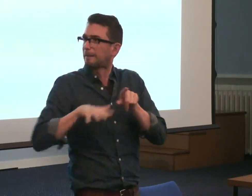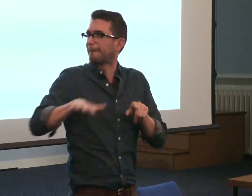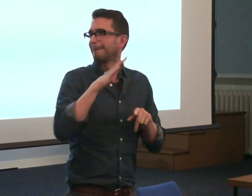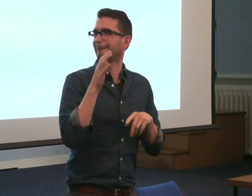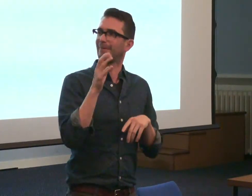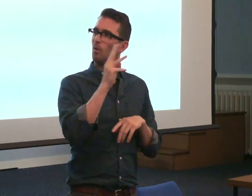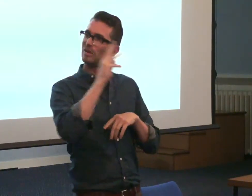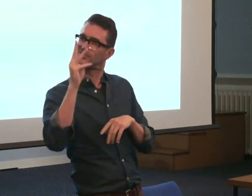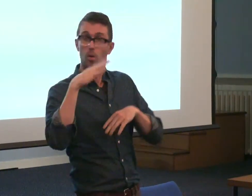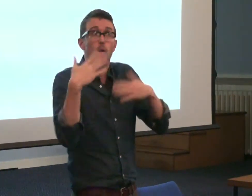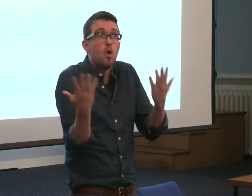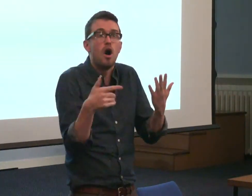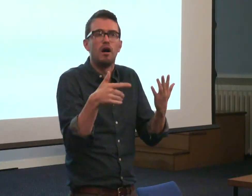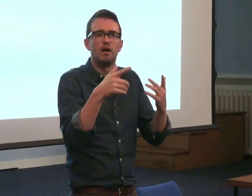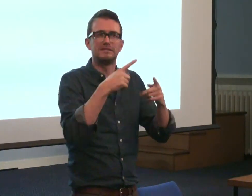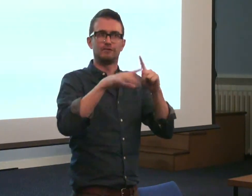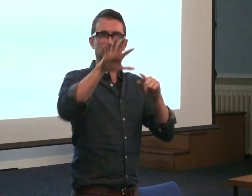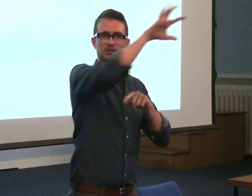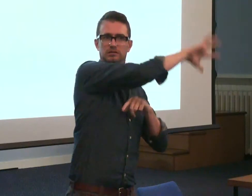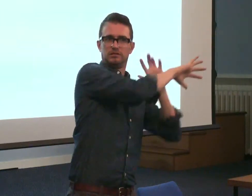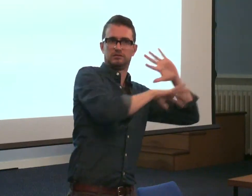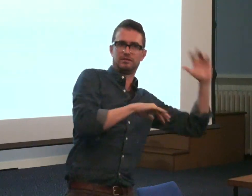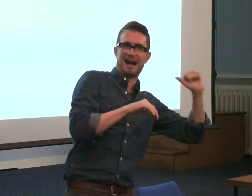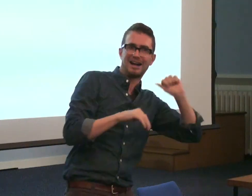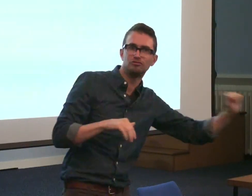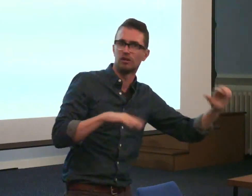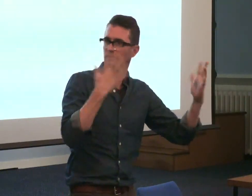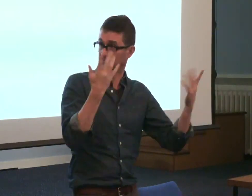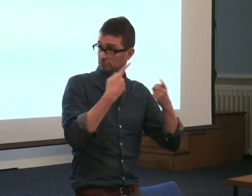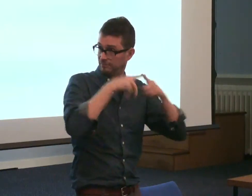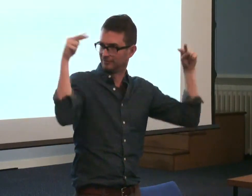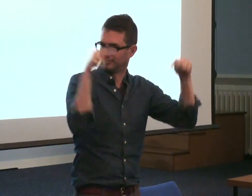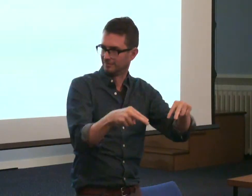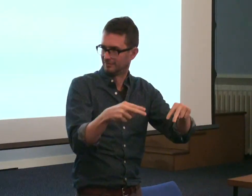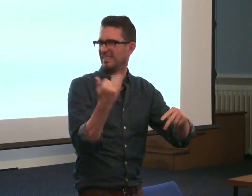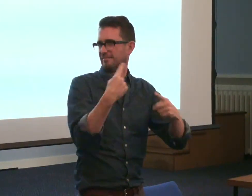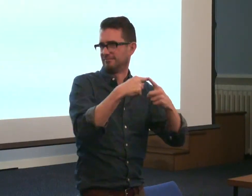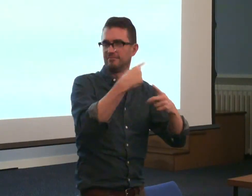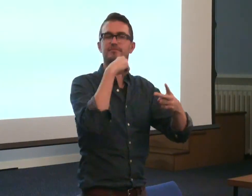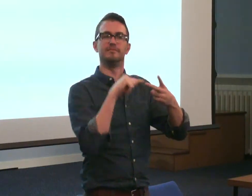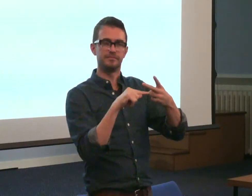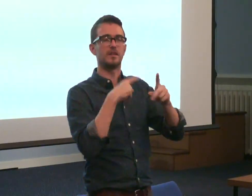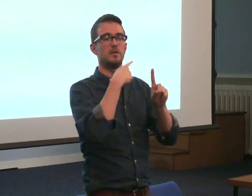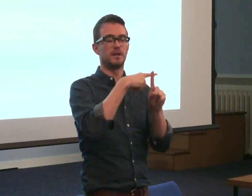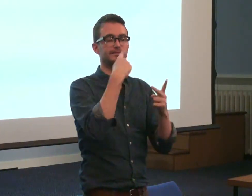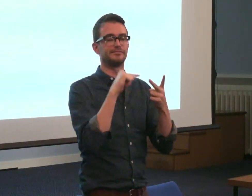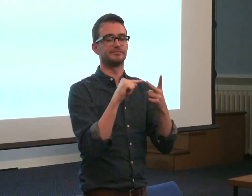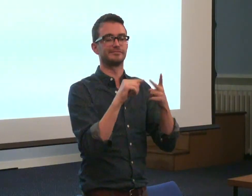Western countries, so people who had the same kind of Western values as the UK, or were they from very different cultural backgrounds? That's one